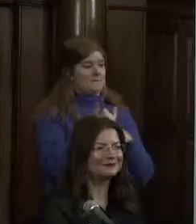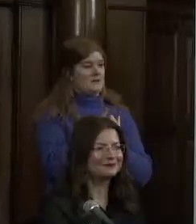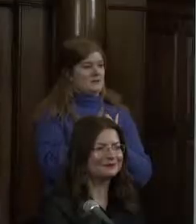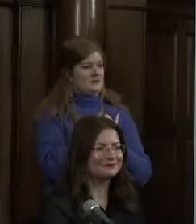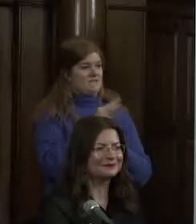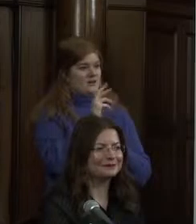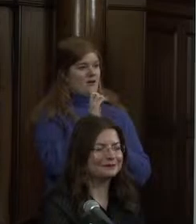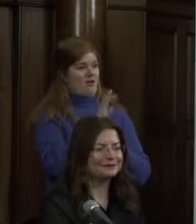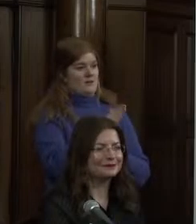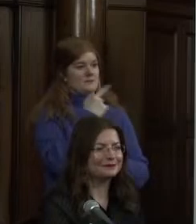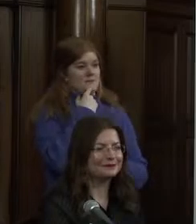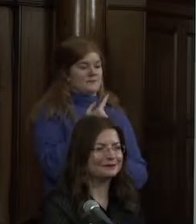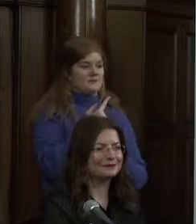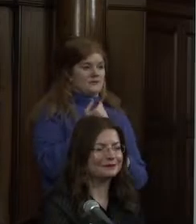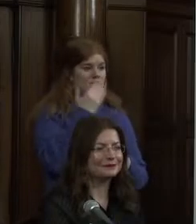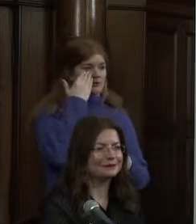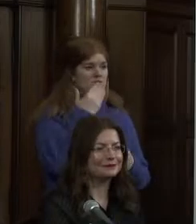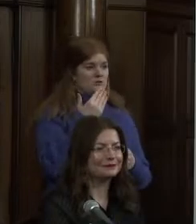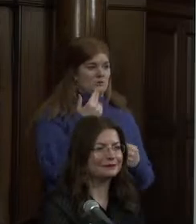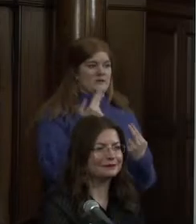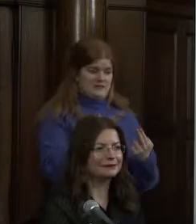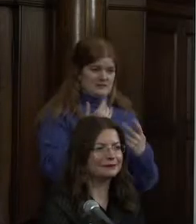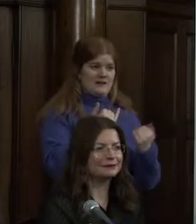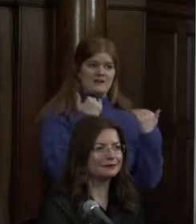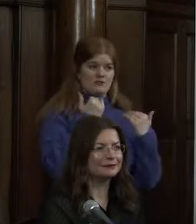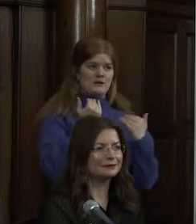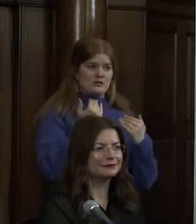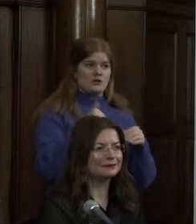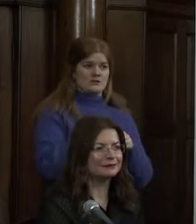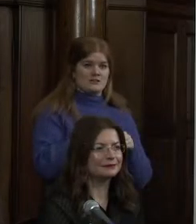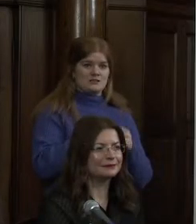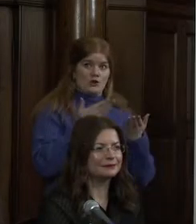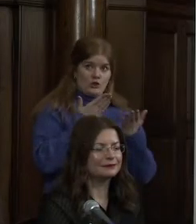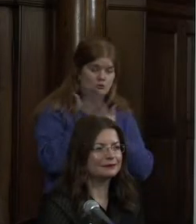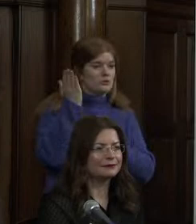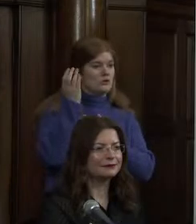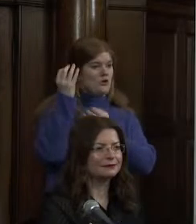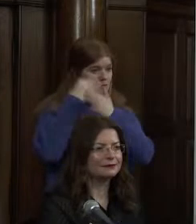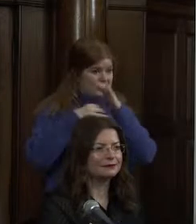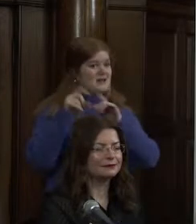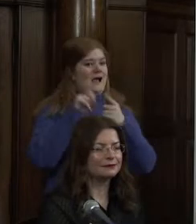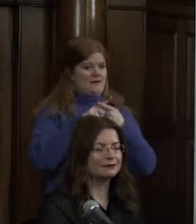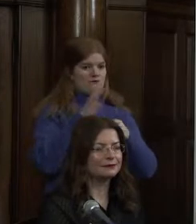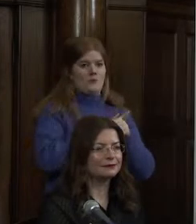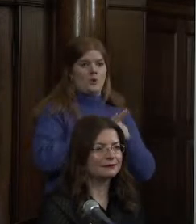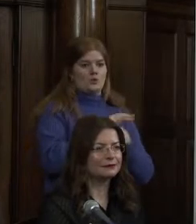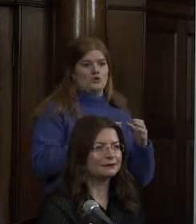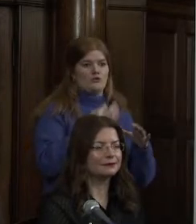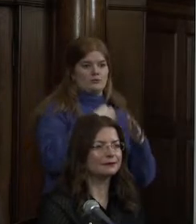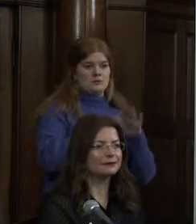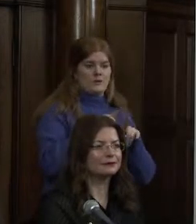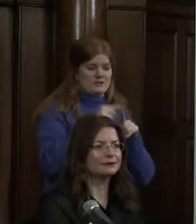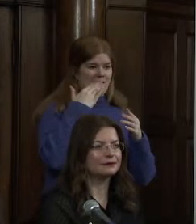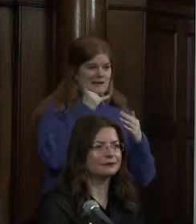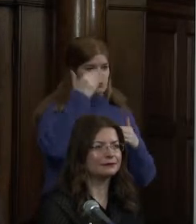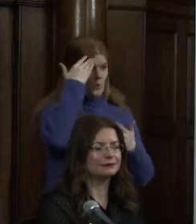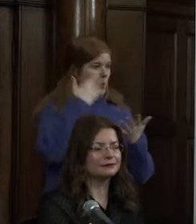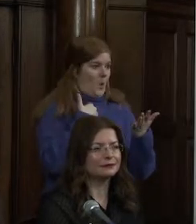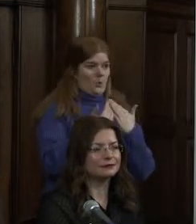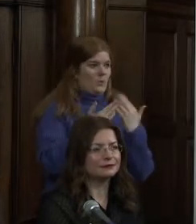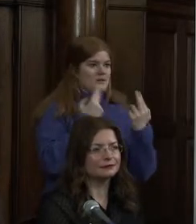Fingal. But we need that information and content coming through from government and from local government to see what needs to be